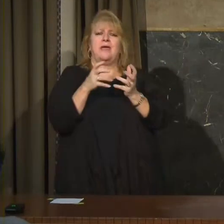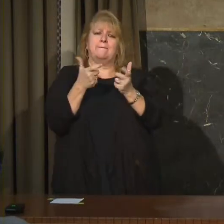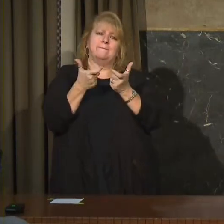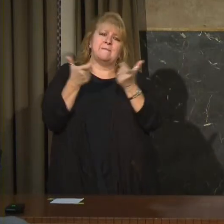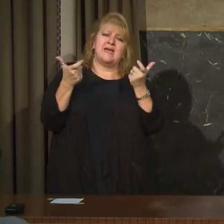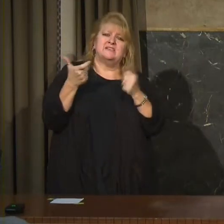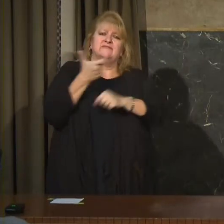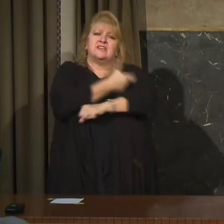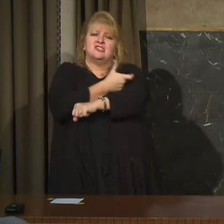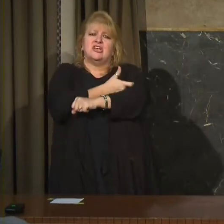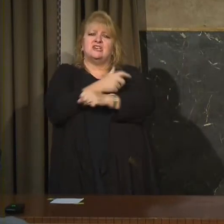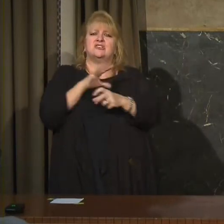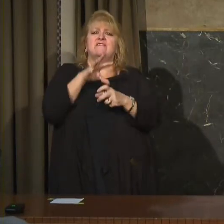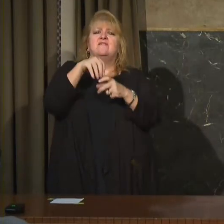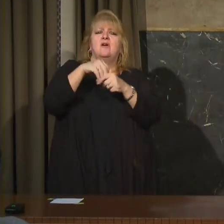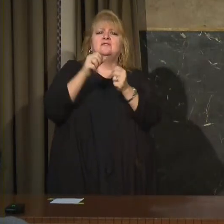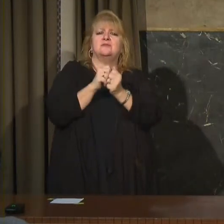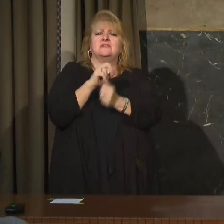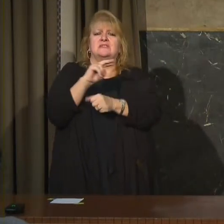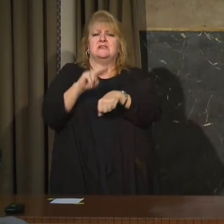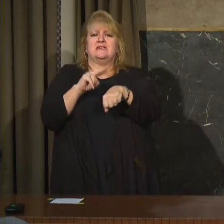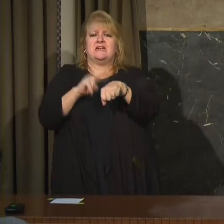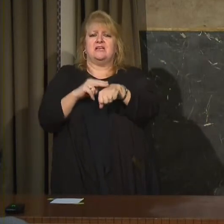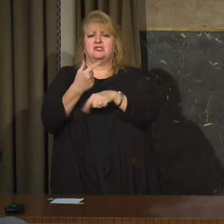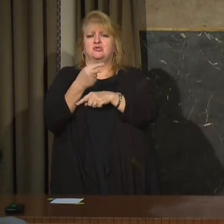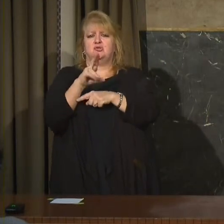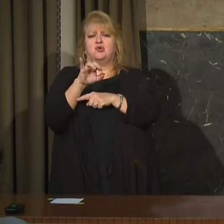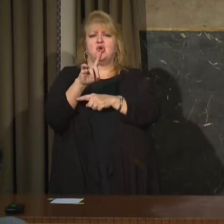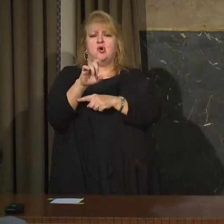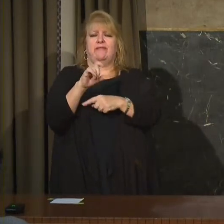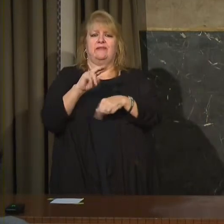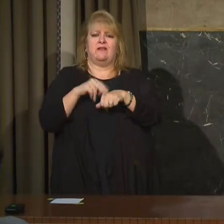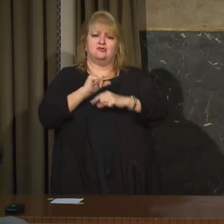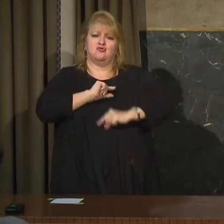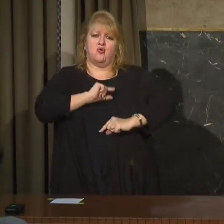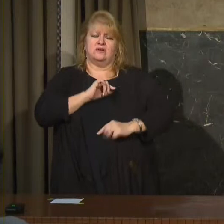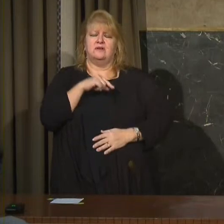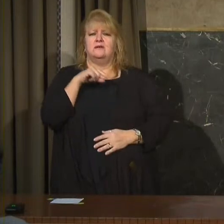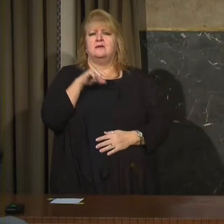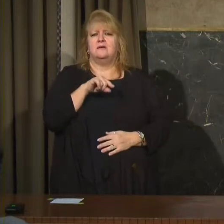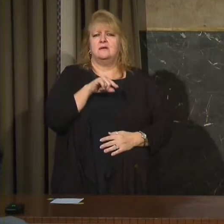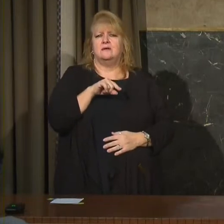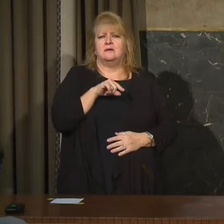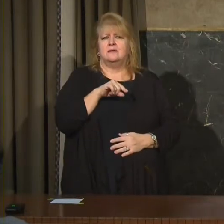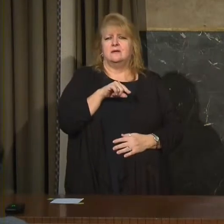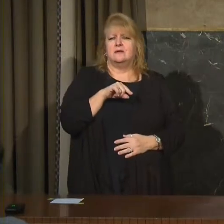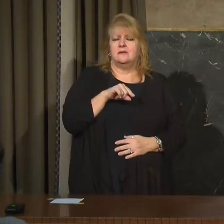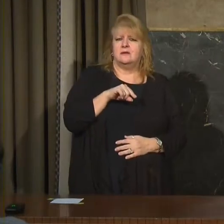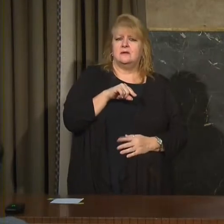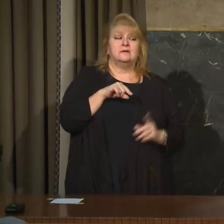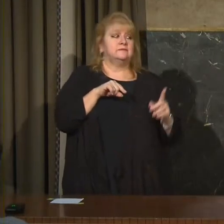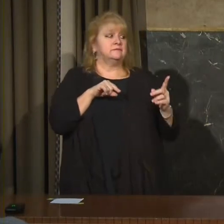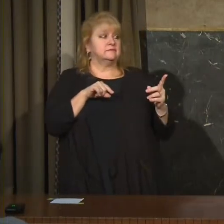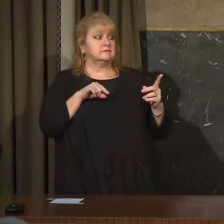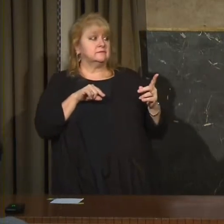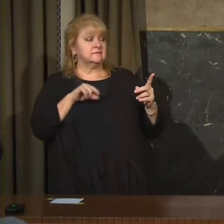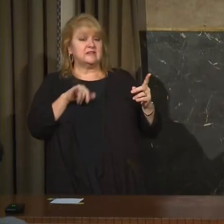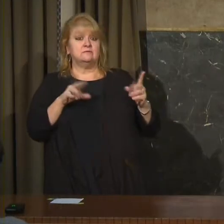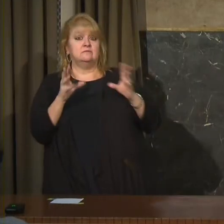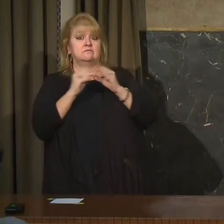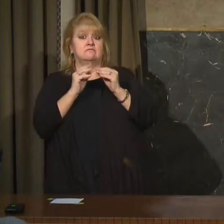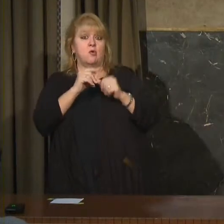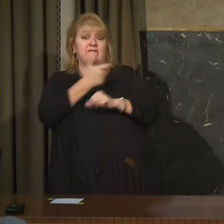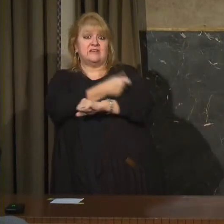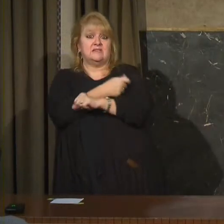talking about in other press conferences? Like, what's the timeline on that? What do we need to stand up those sites? Great question. It's more vaccine.